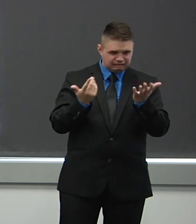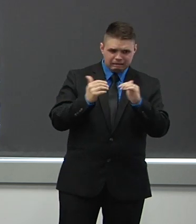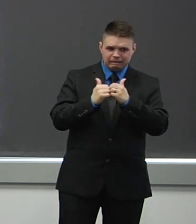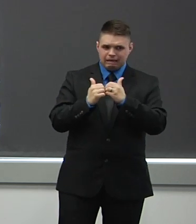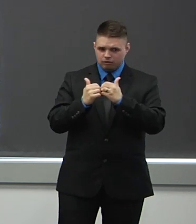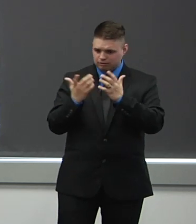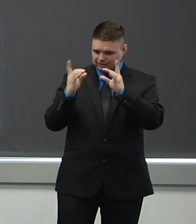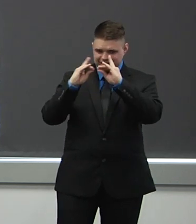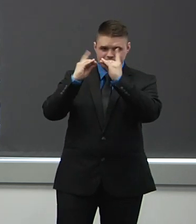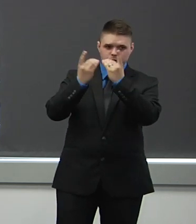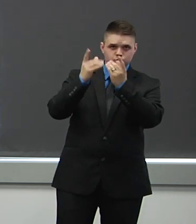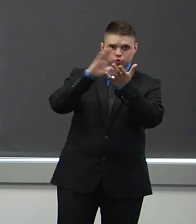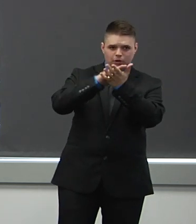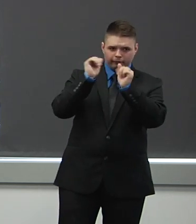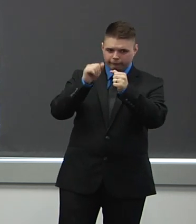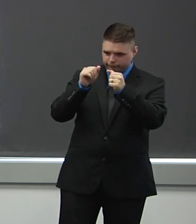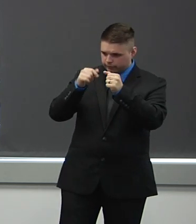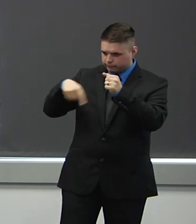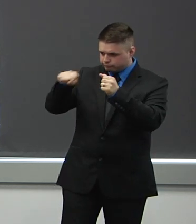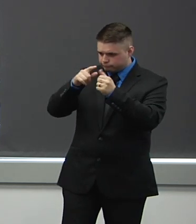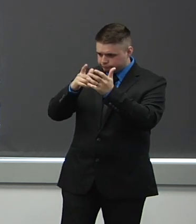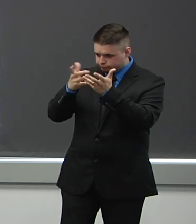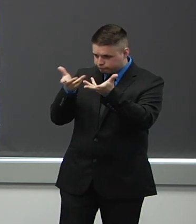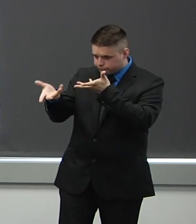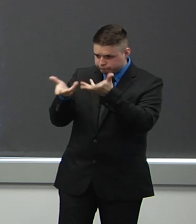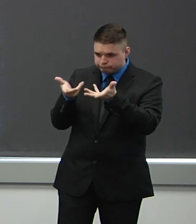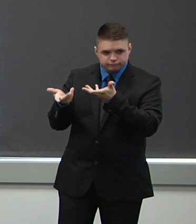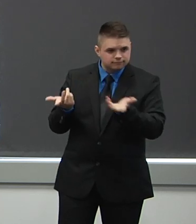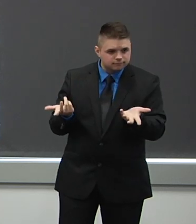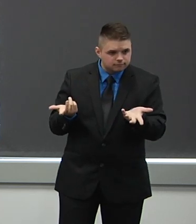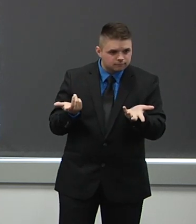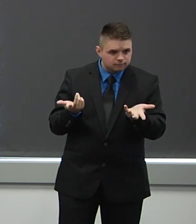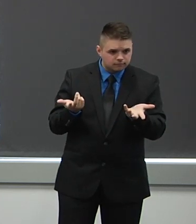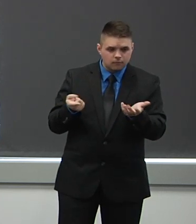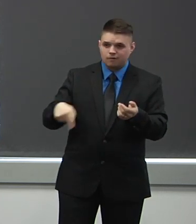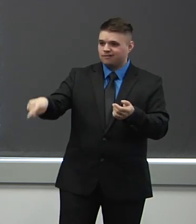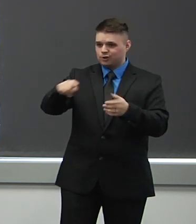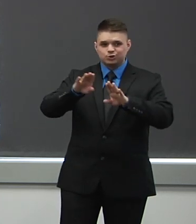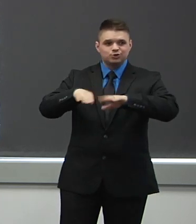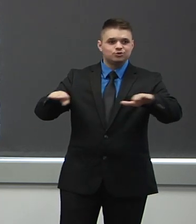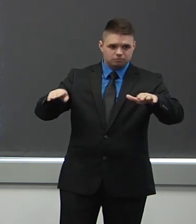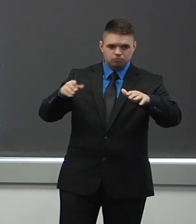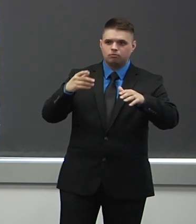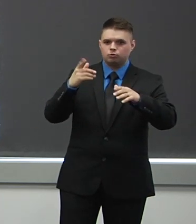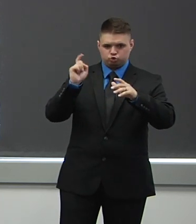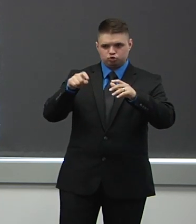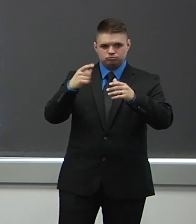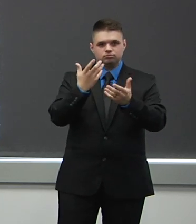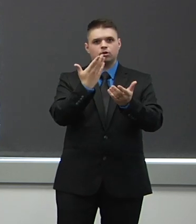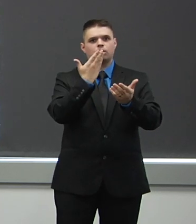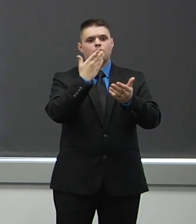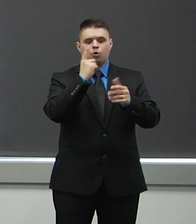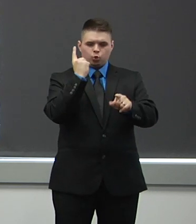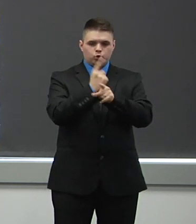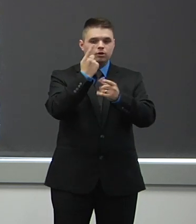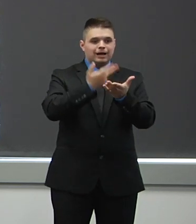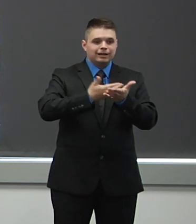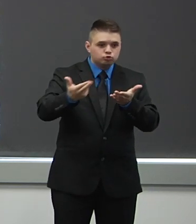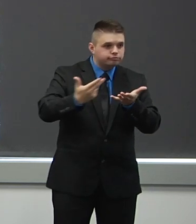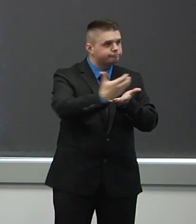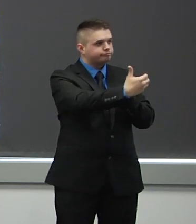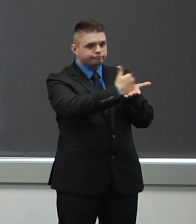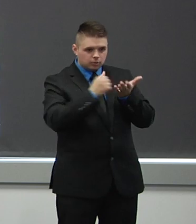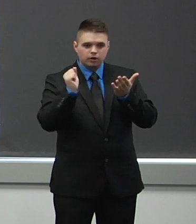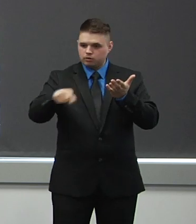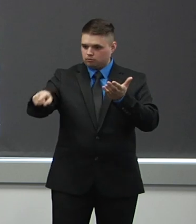matter in order for those kids to get the proper resources and materials they need to continue their education